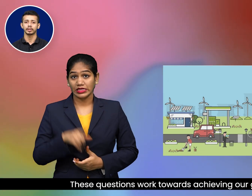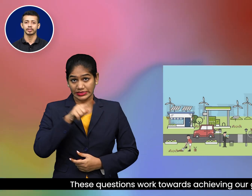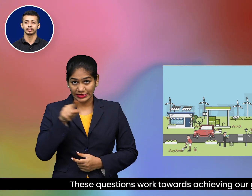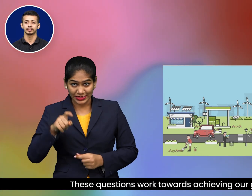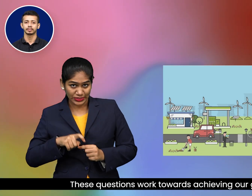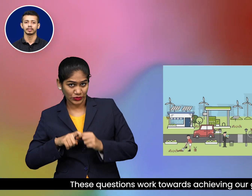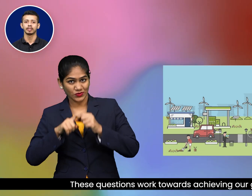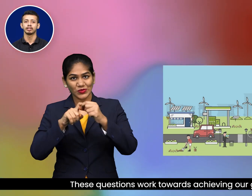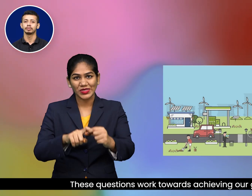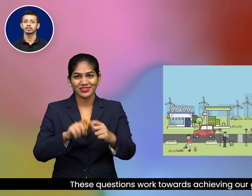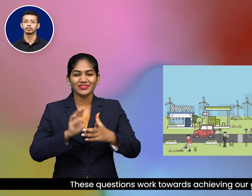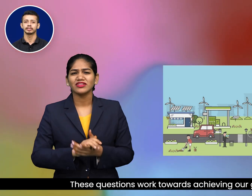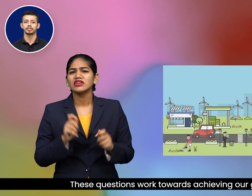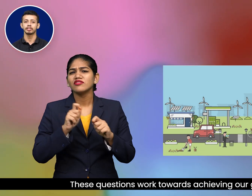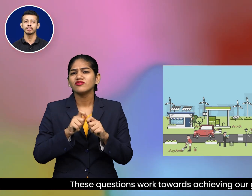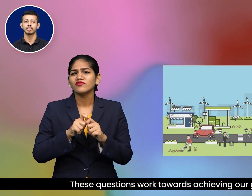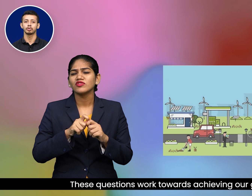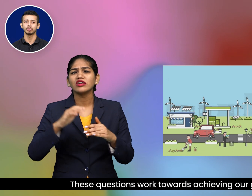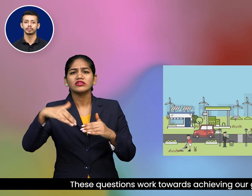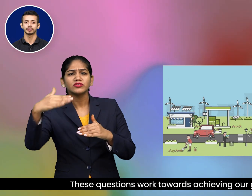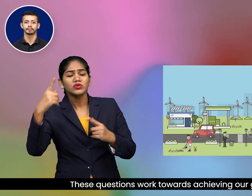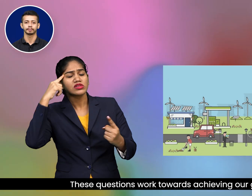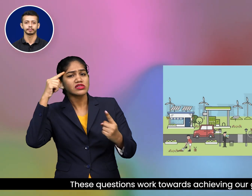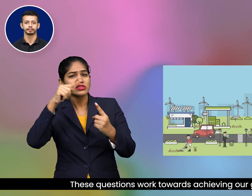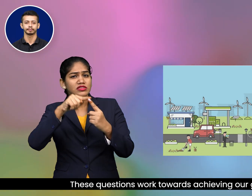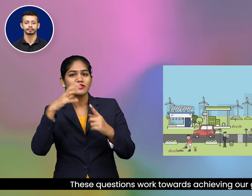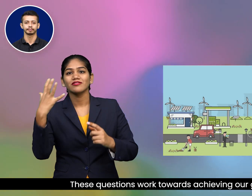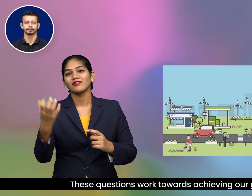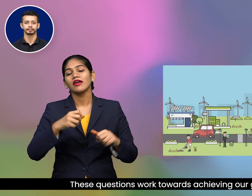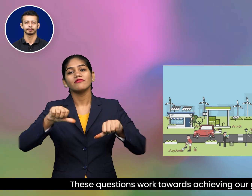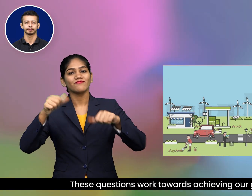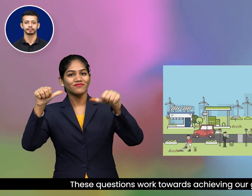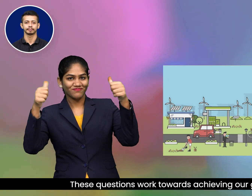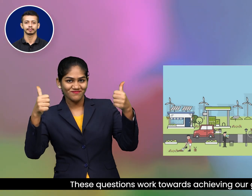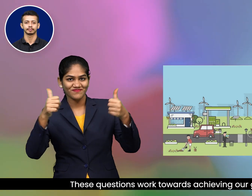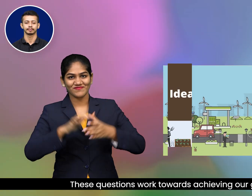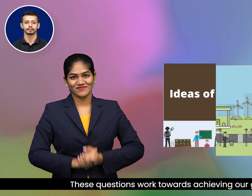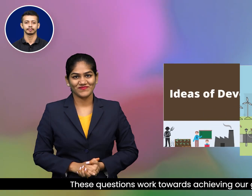These questions work towards achieving our goals.